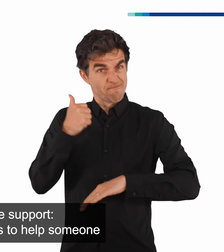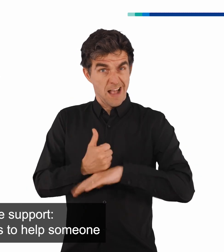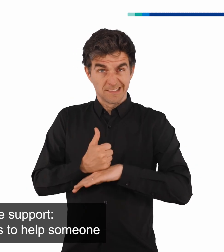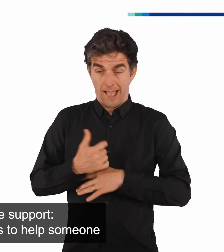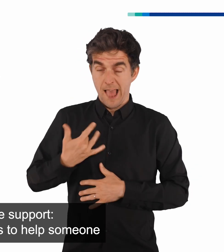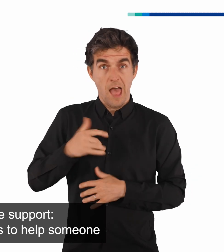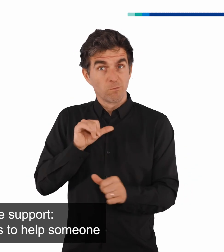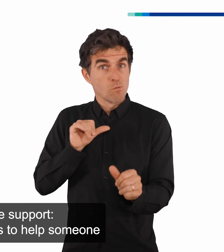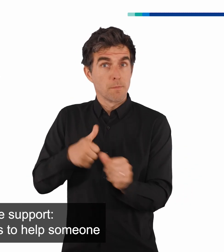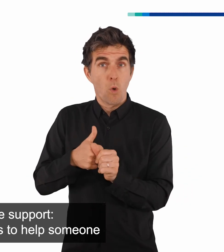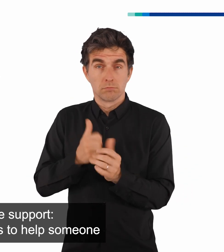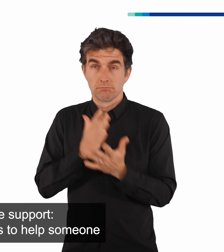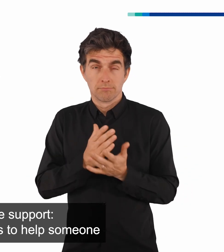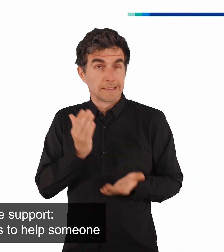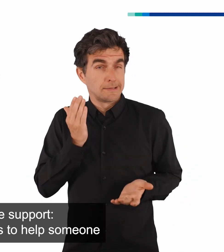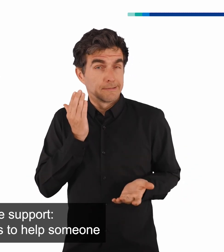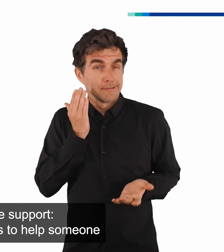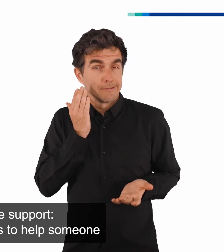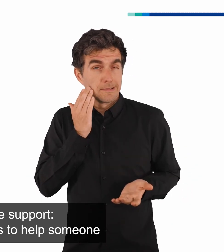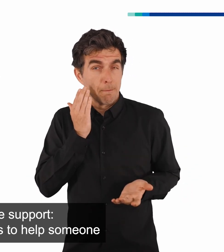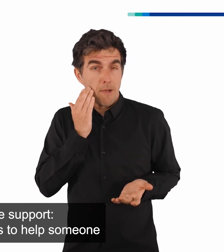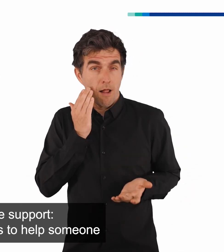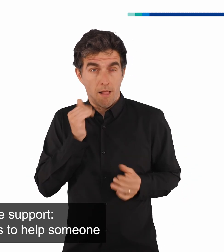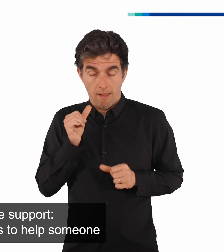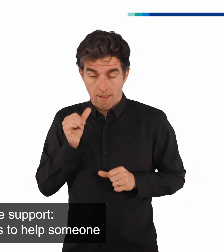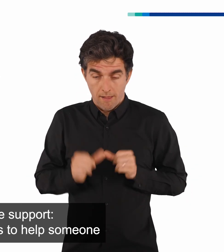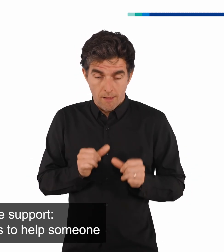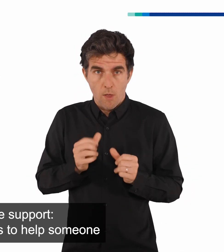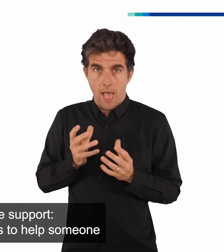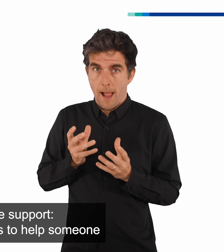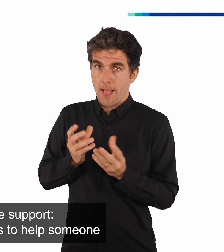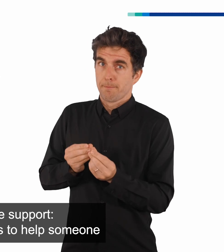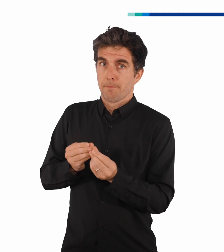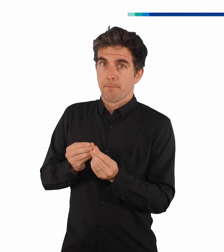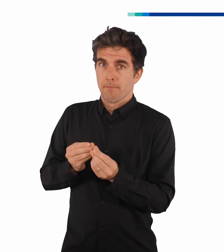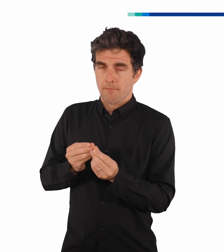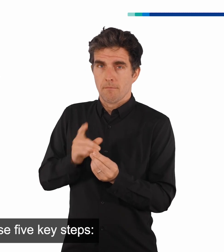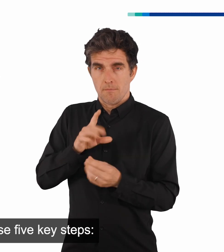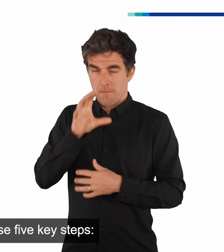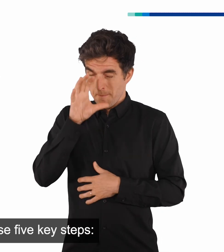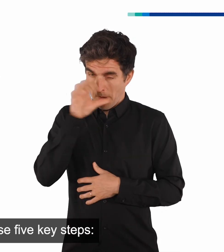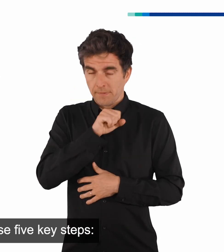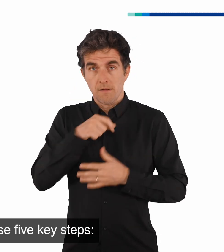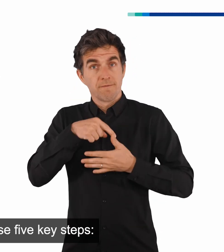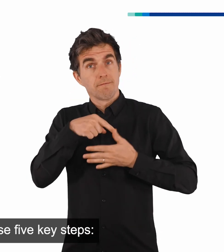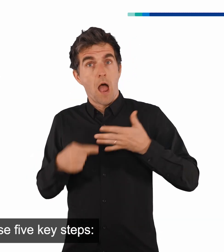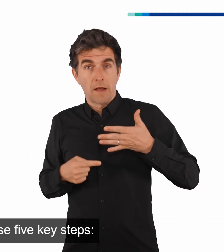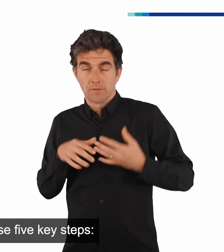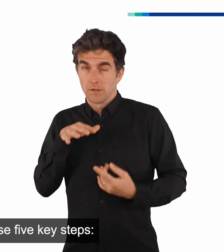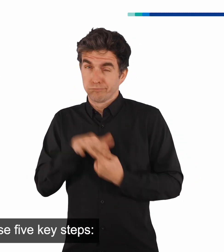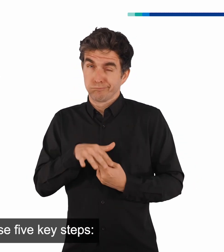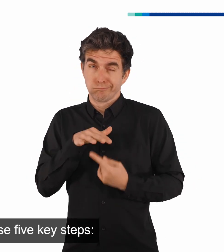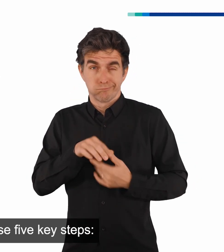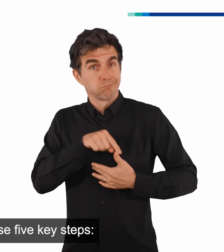Basic life support. The simple steps to help someone. Remember these 5 key steps.